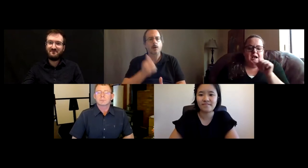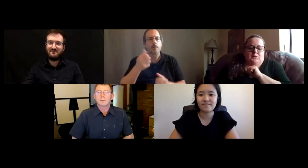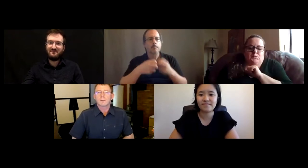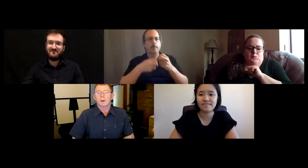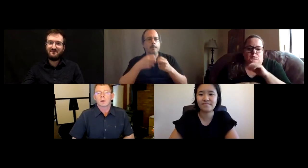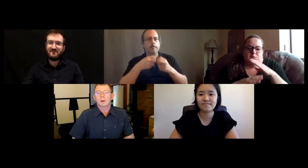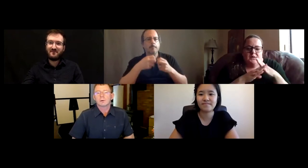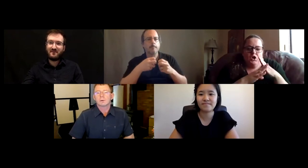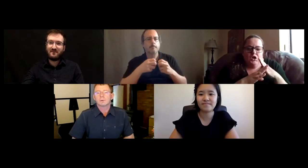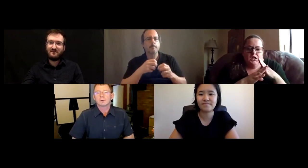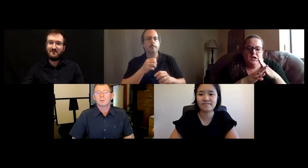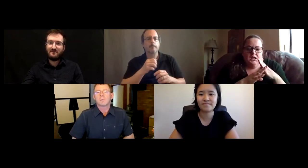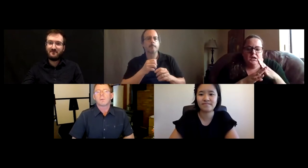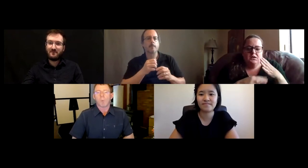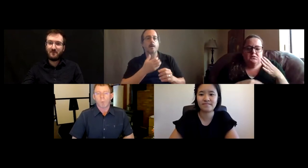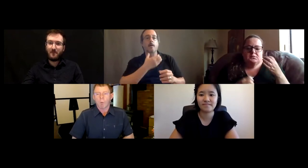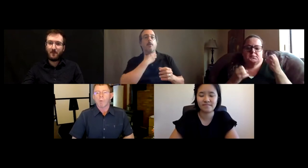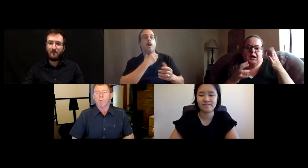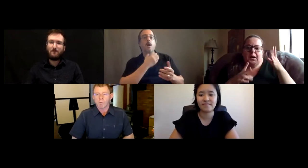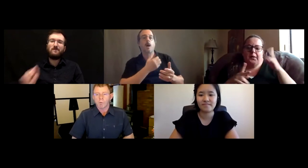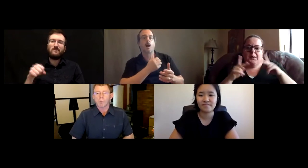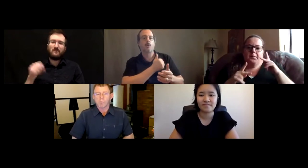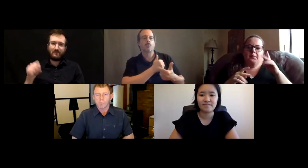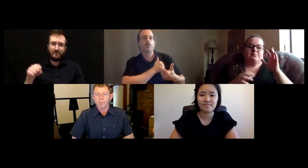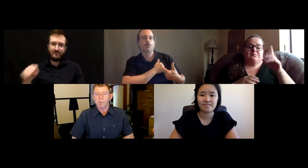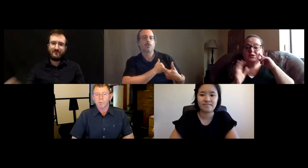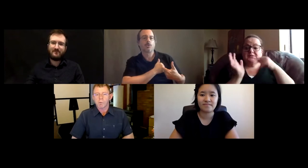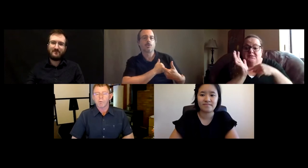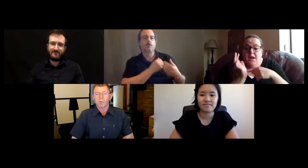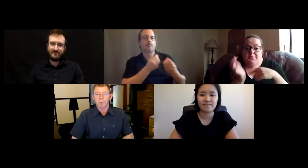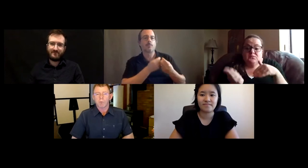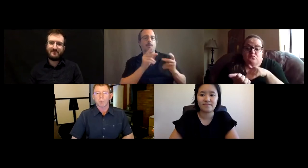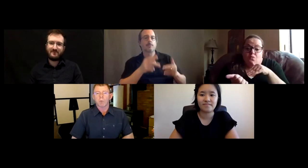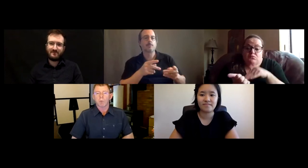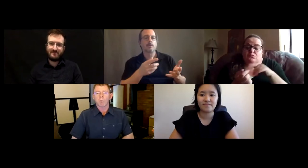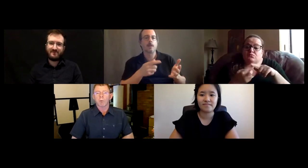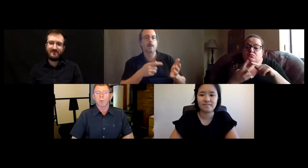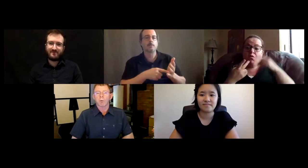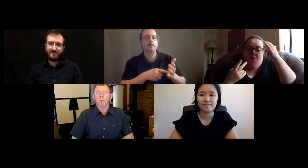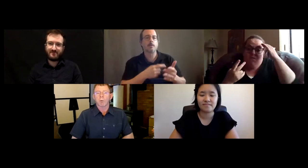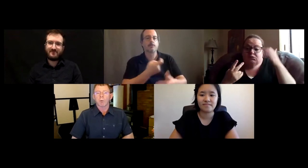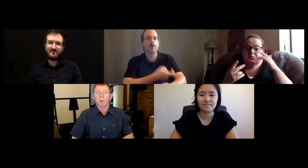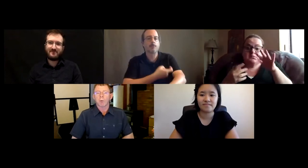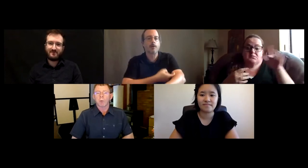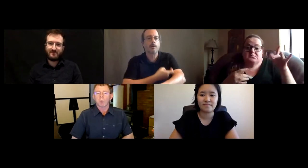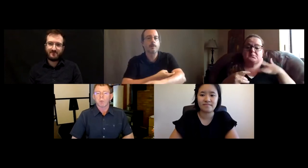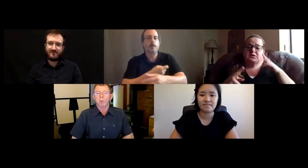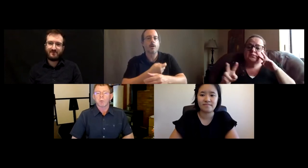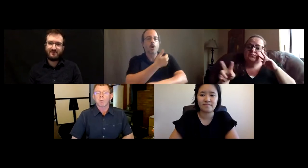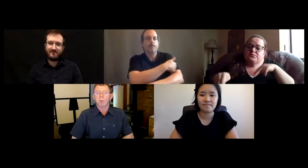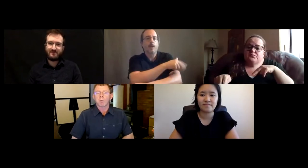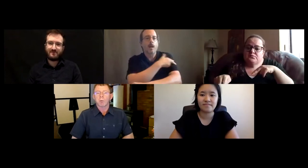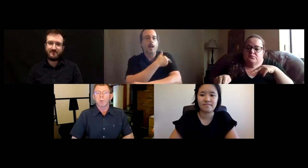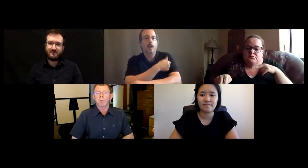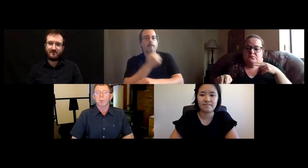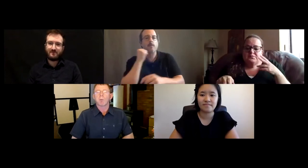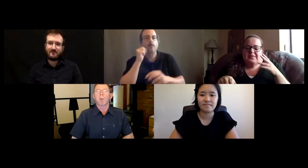Mm-hmm. Another issue is attitudinal barriers. So for example, going to a doctor's office or